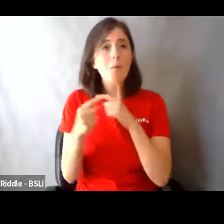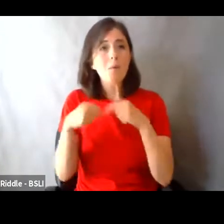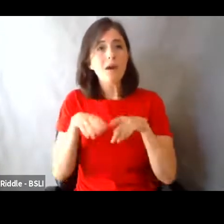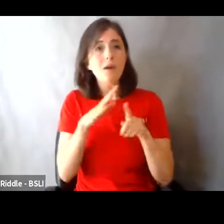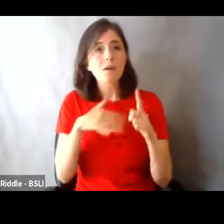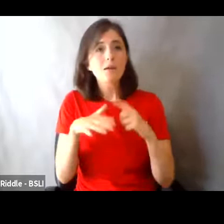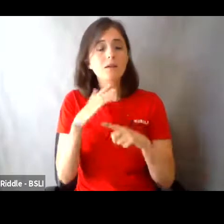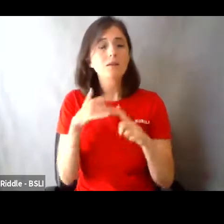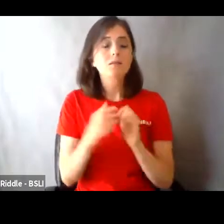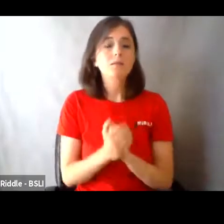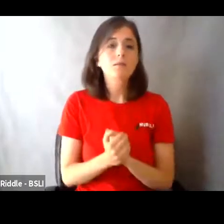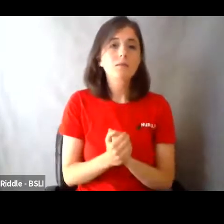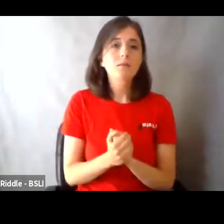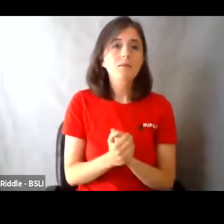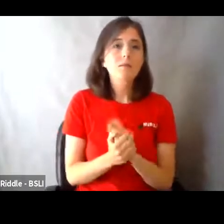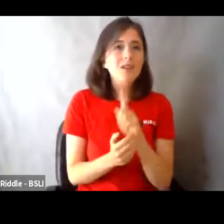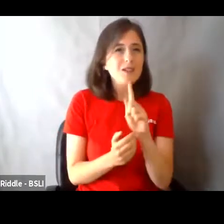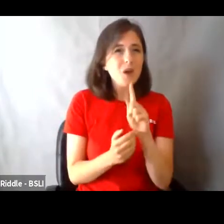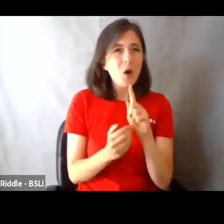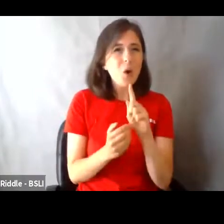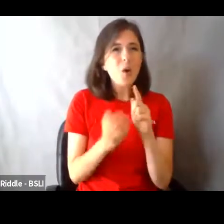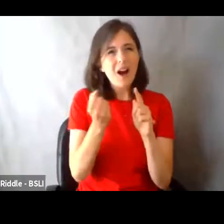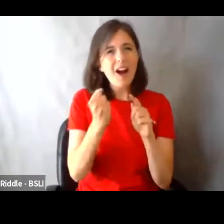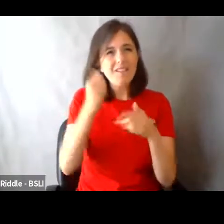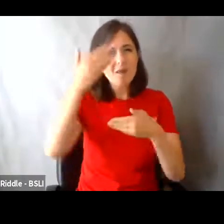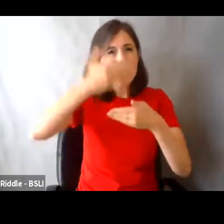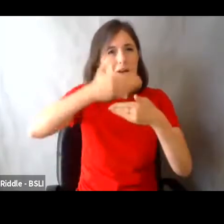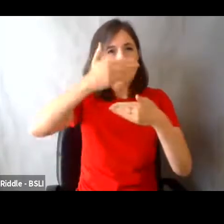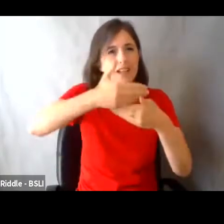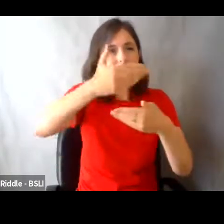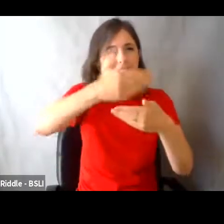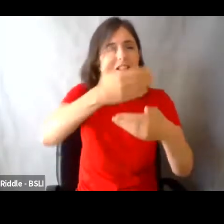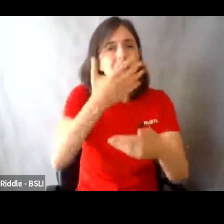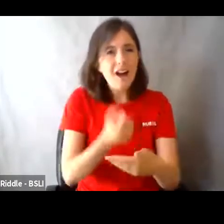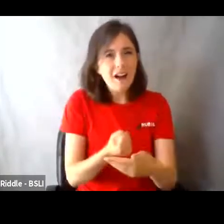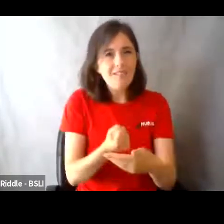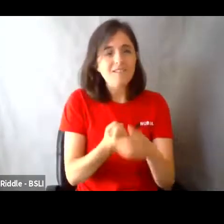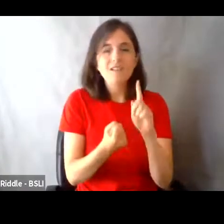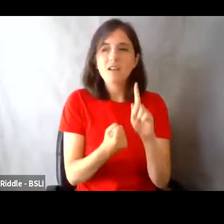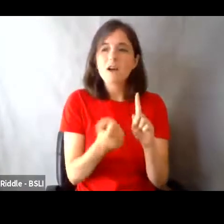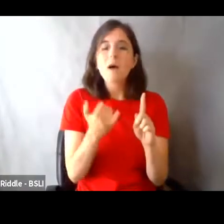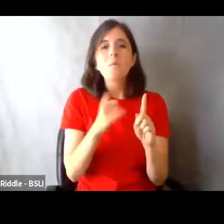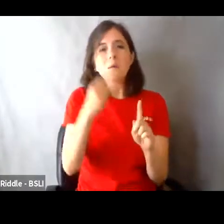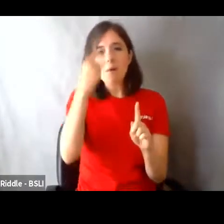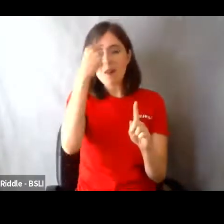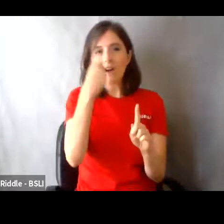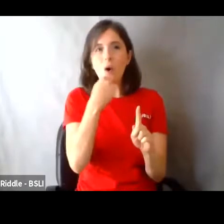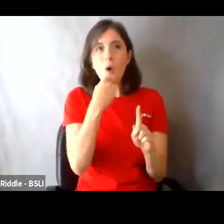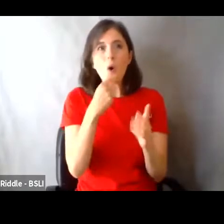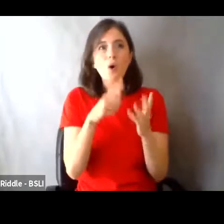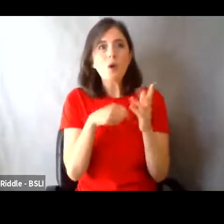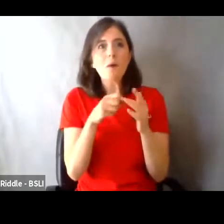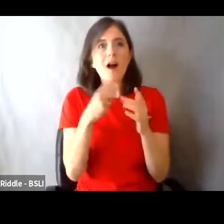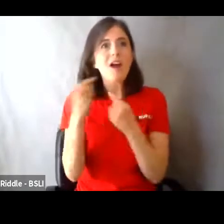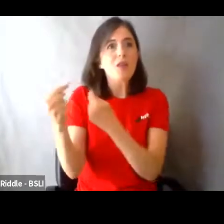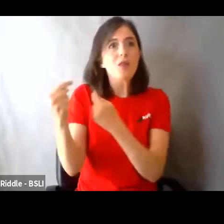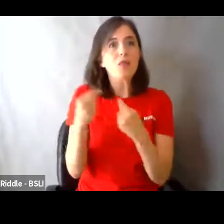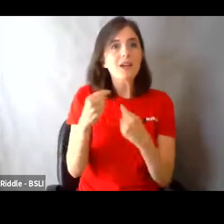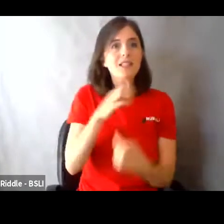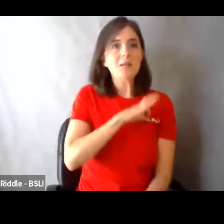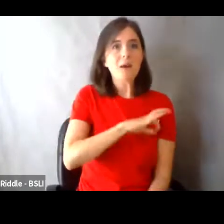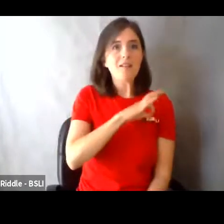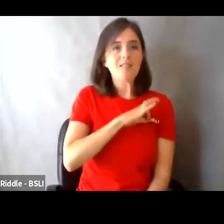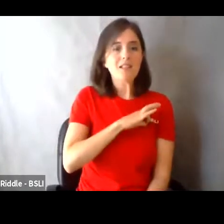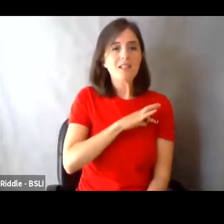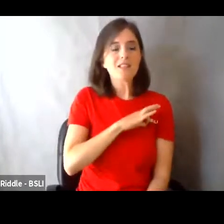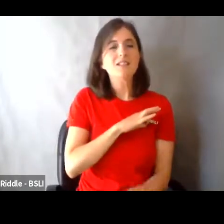obstacles to that, I think that some people do feel that the welfare state is threatened. But I don't think that UBI is a threat. I